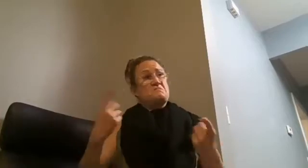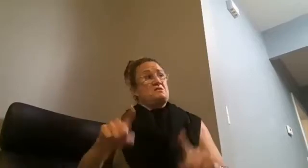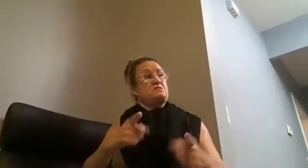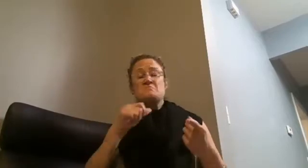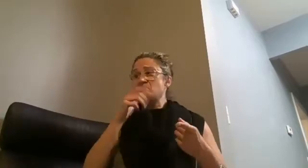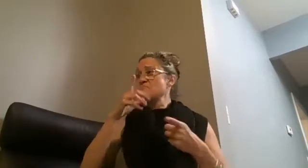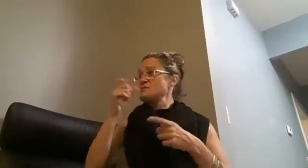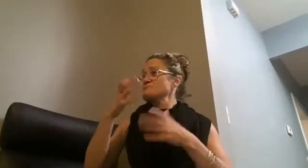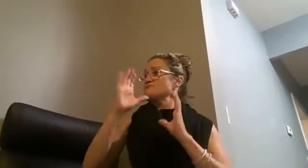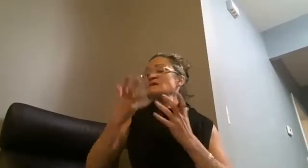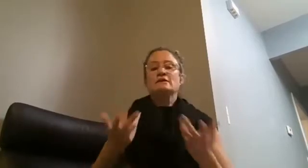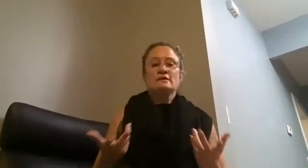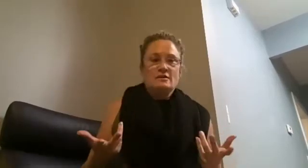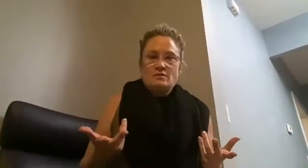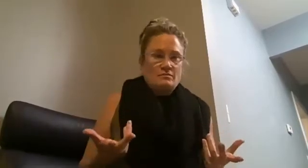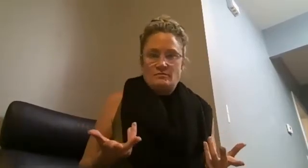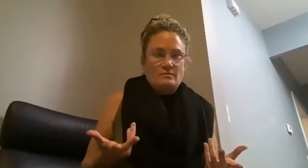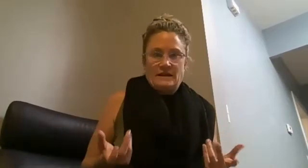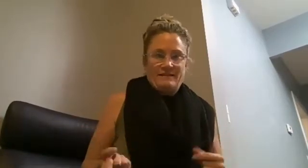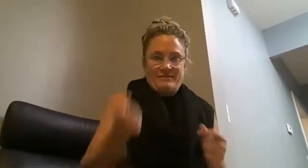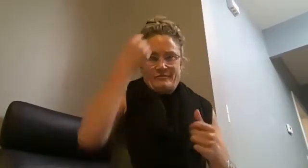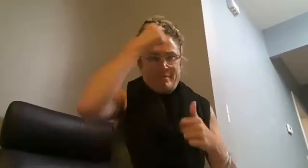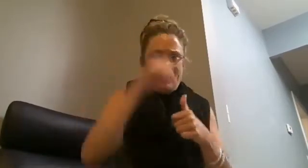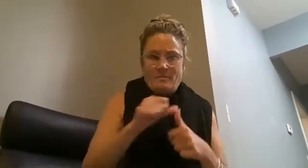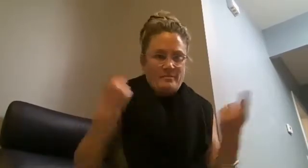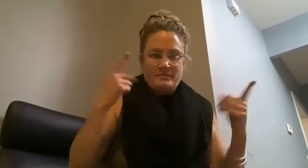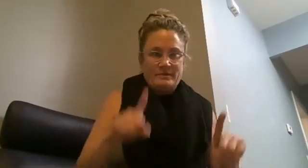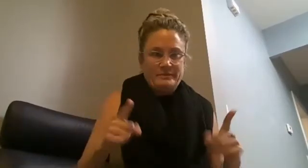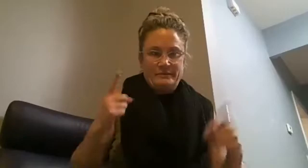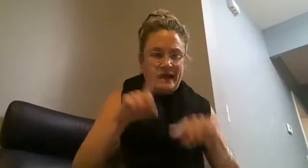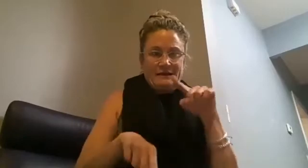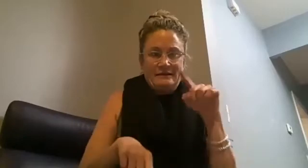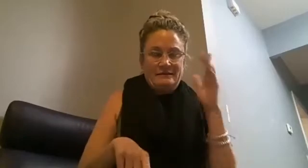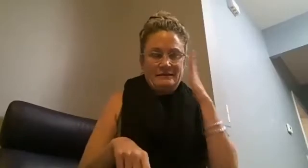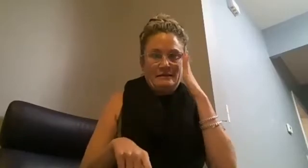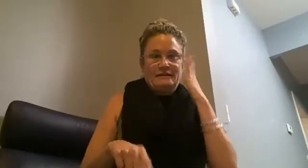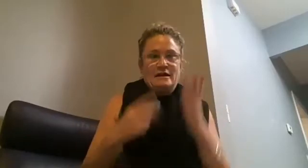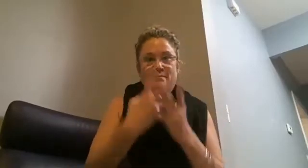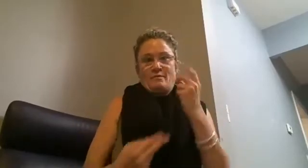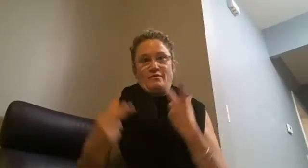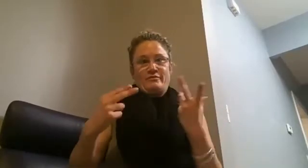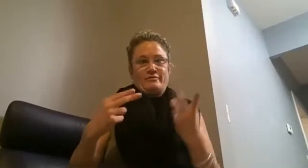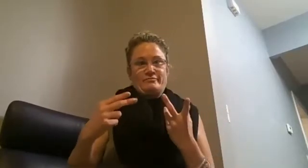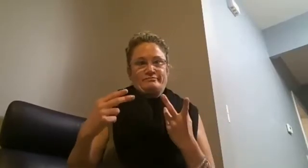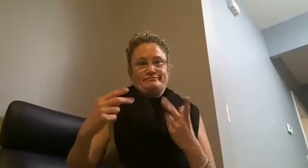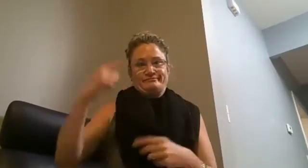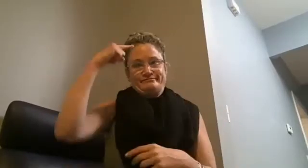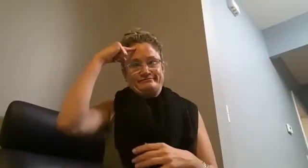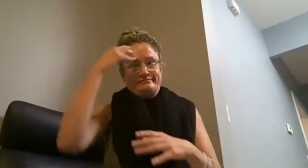And like we are incapable of remembering what had happened, both in a physiological sense, whether it be from blackouts or this